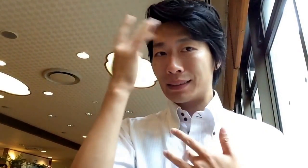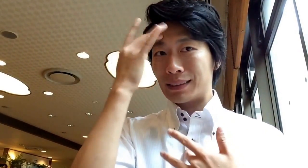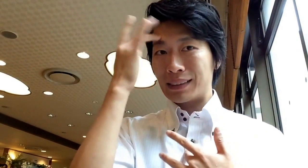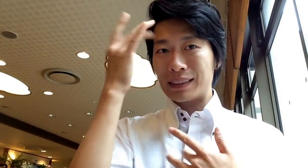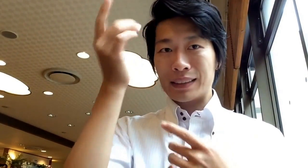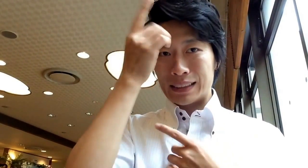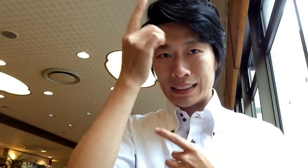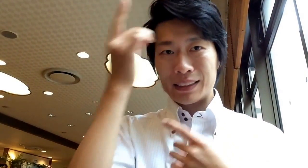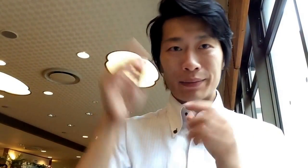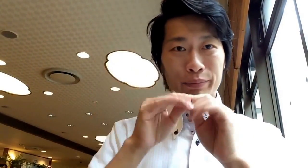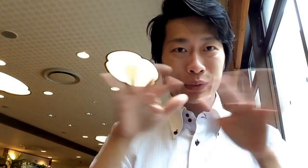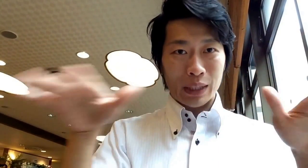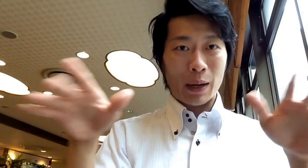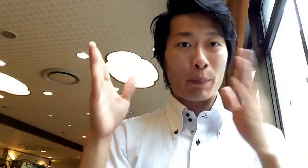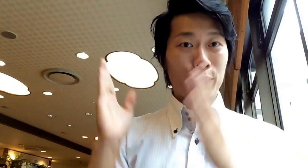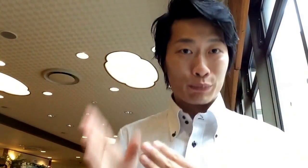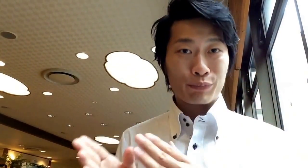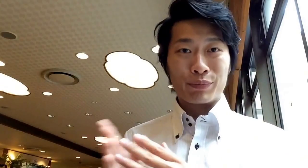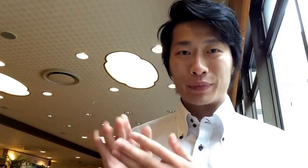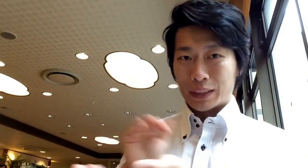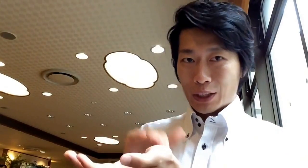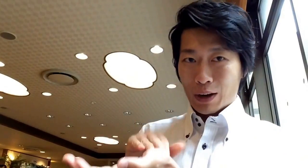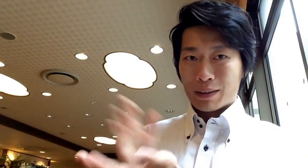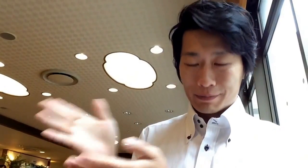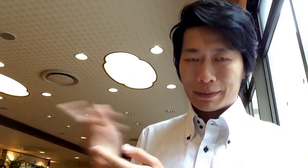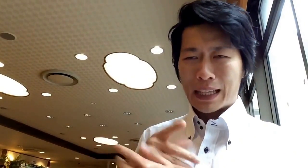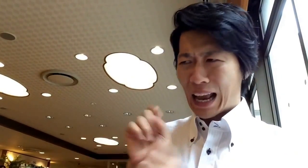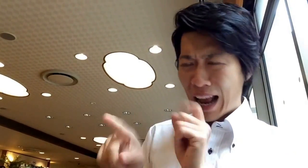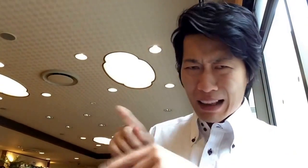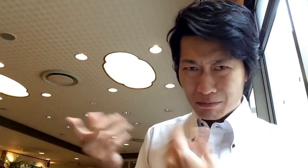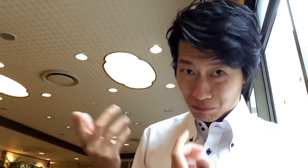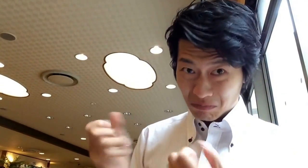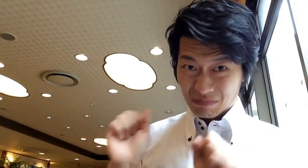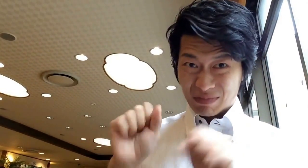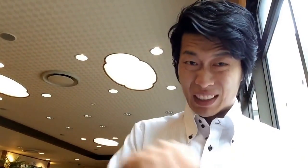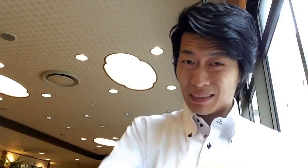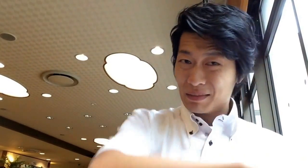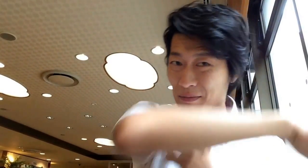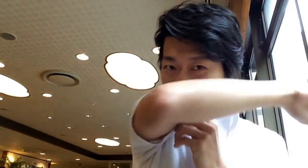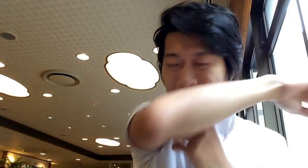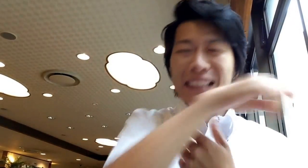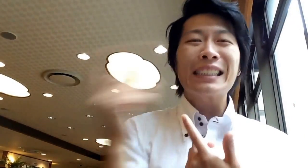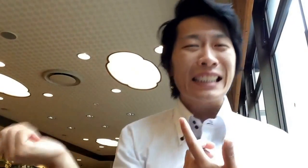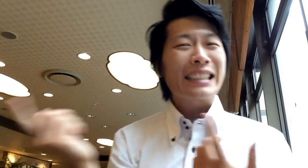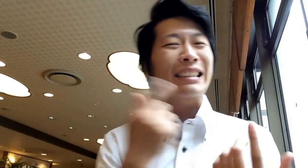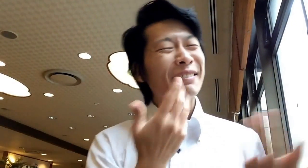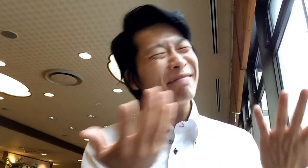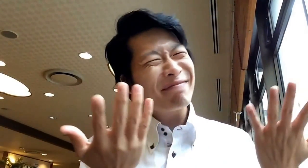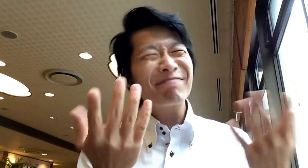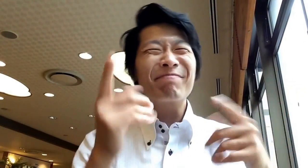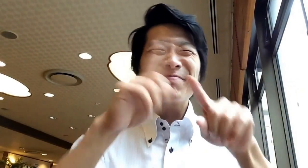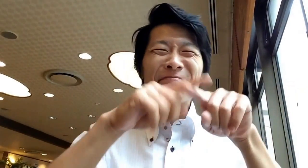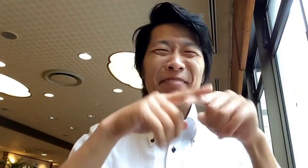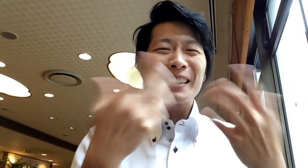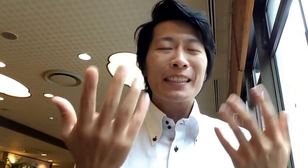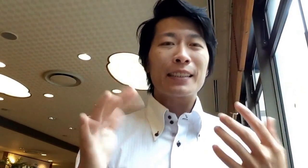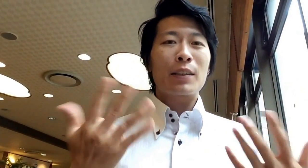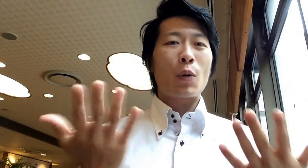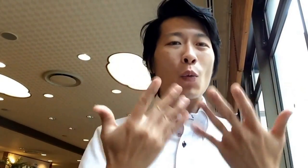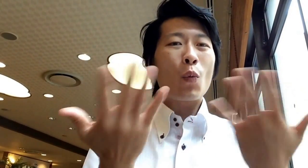whatever that person was spreading. And so he asked a specialist, does using the sleeve of